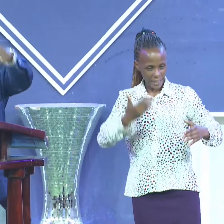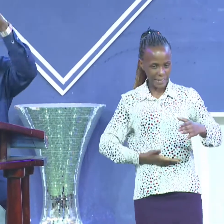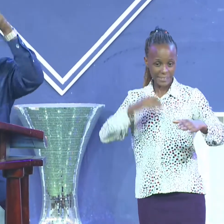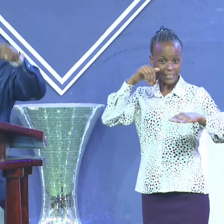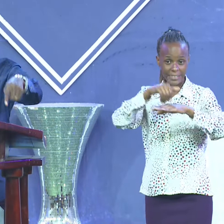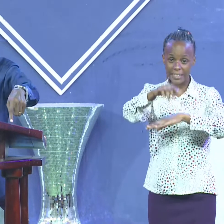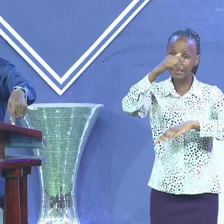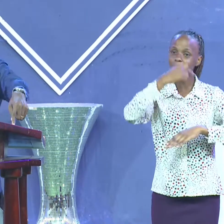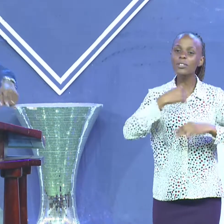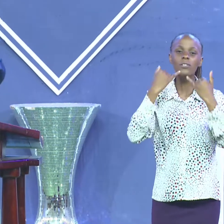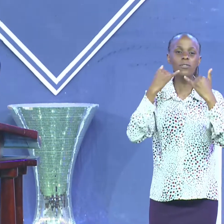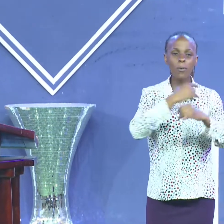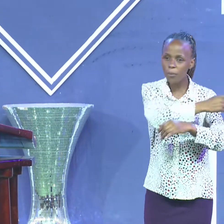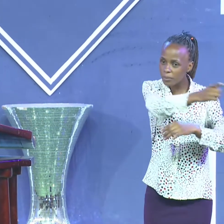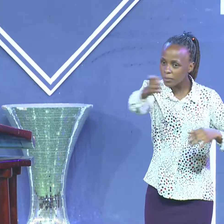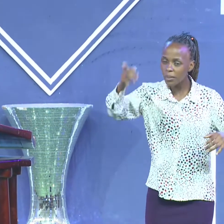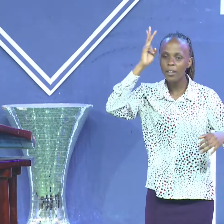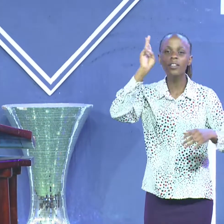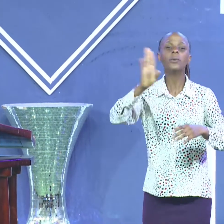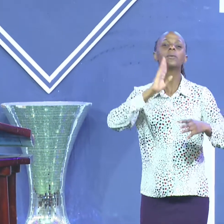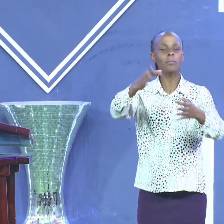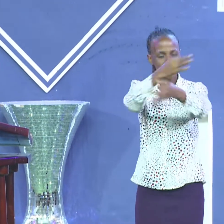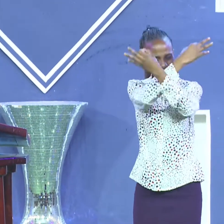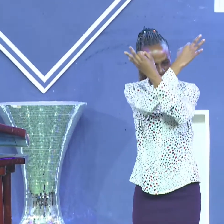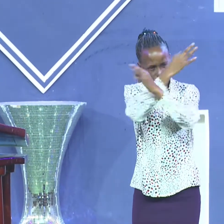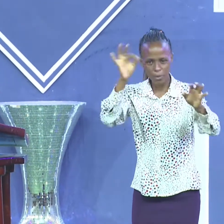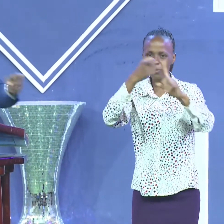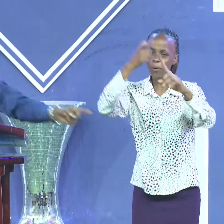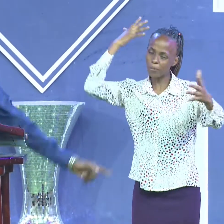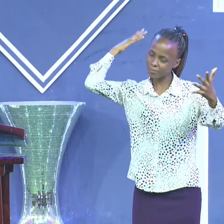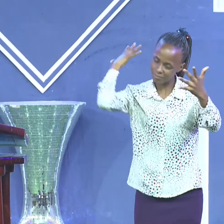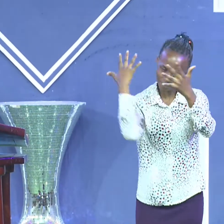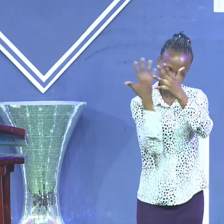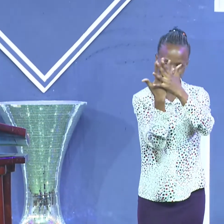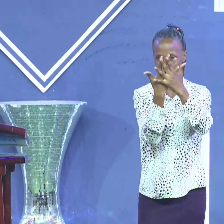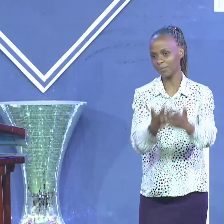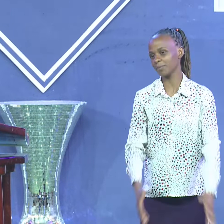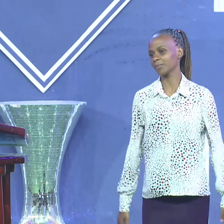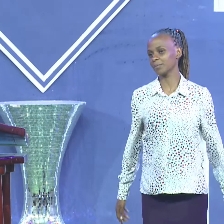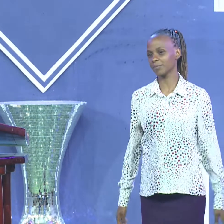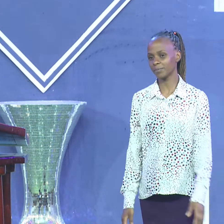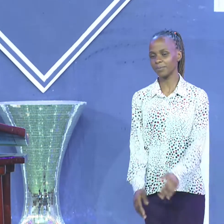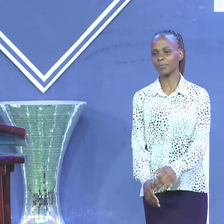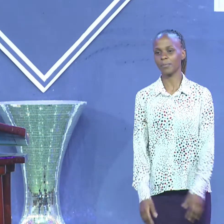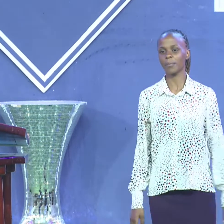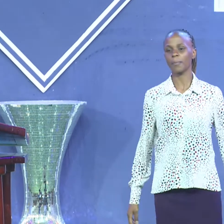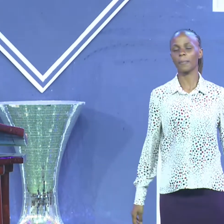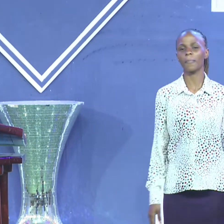has sent me to tell you that you're going to get out of that prison.